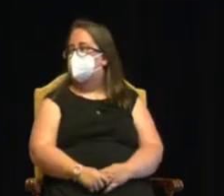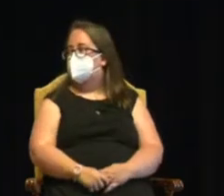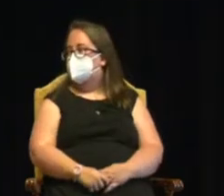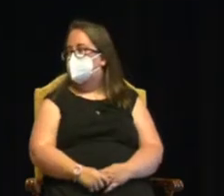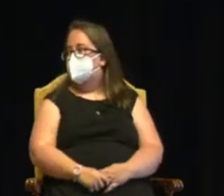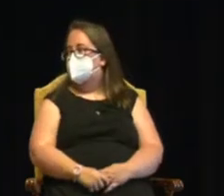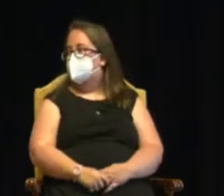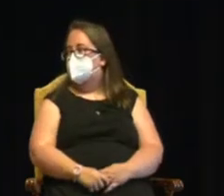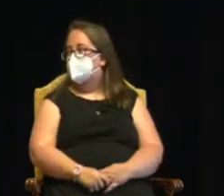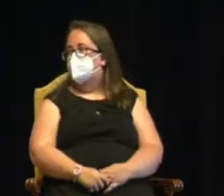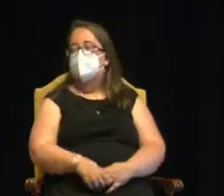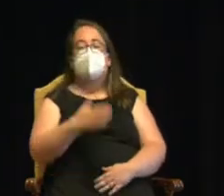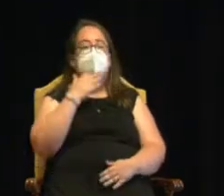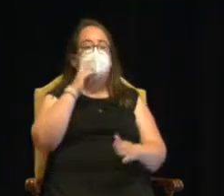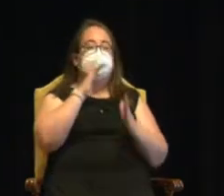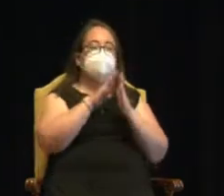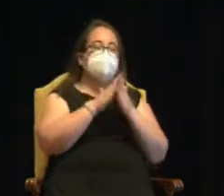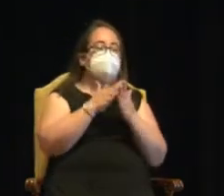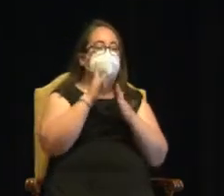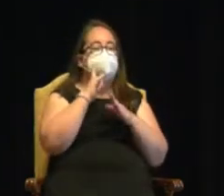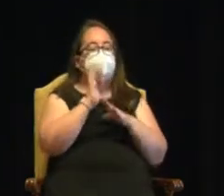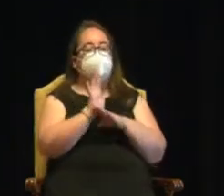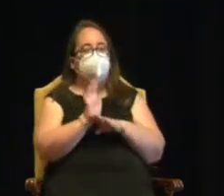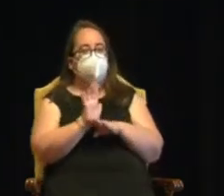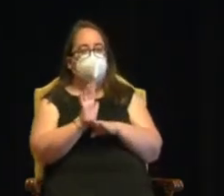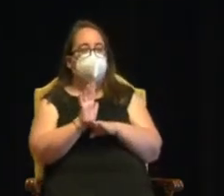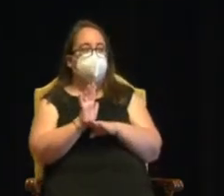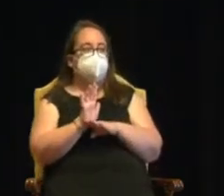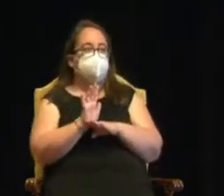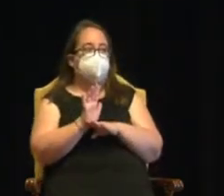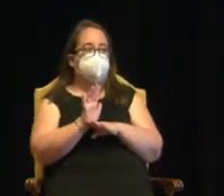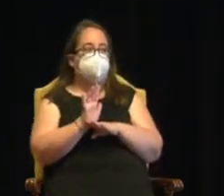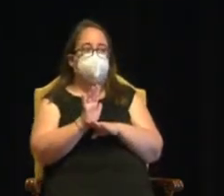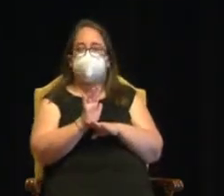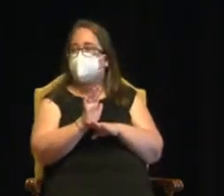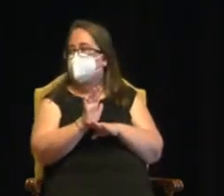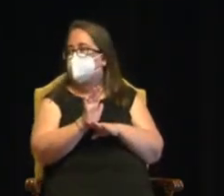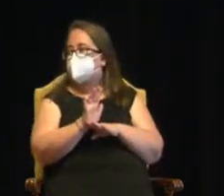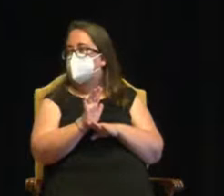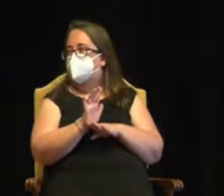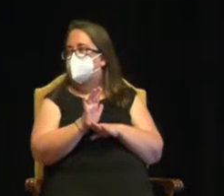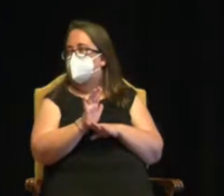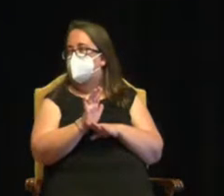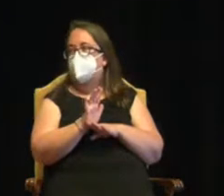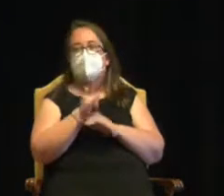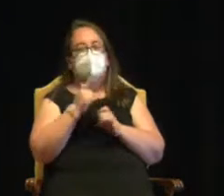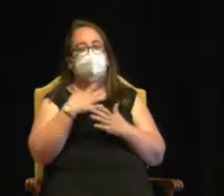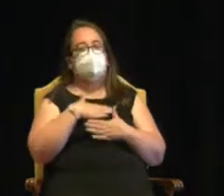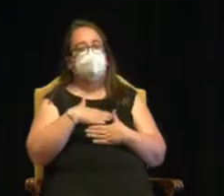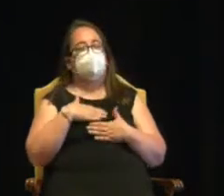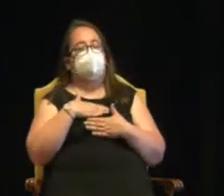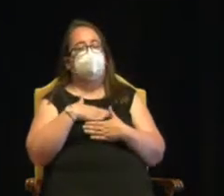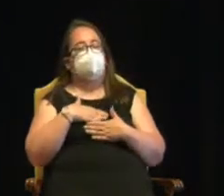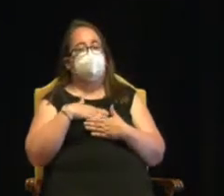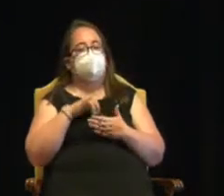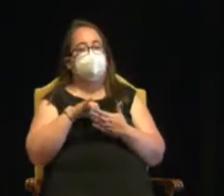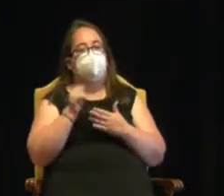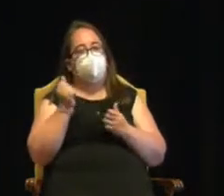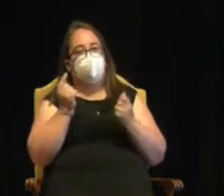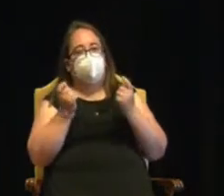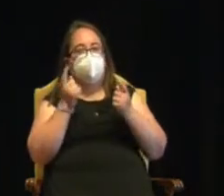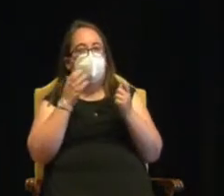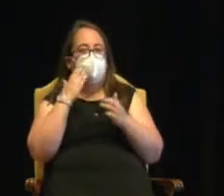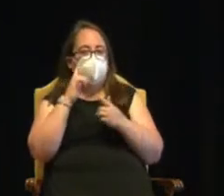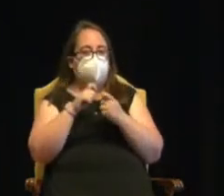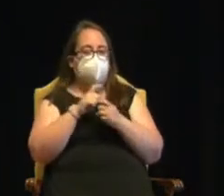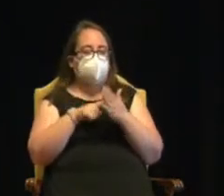not only for the books, but for the films. And you could just kind of skate along those two and enjoy that little, you know, I got it. I know exactly